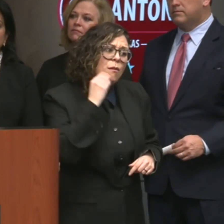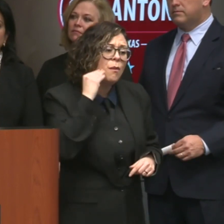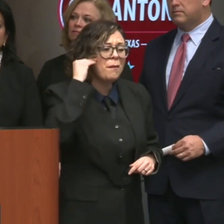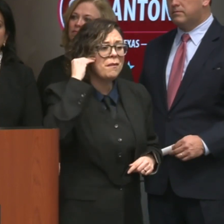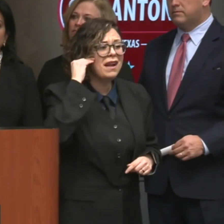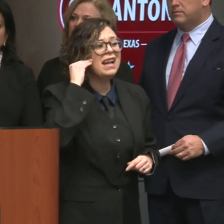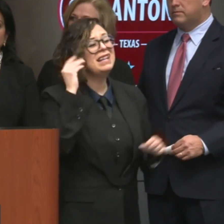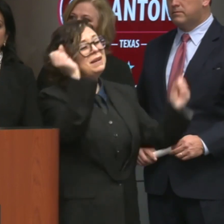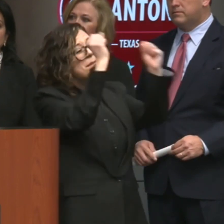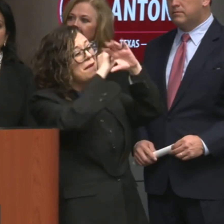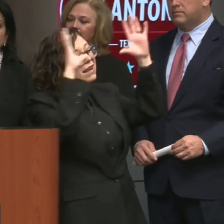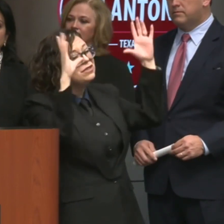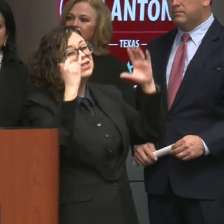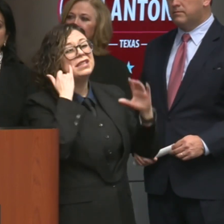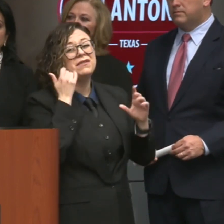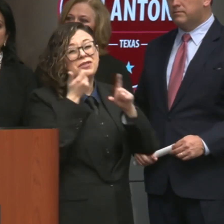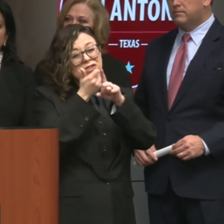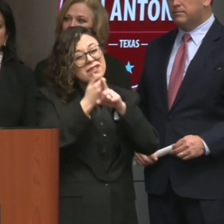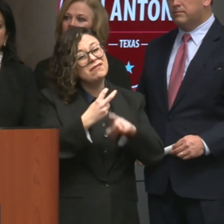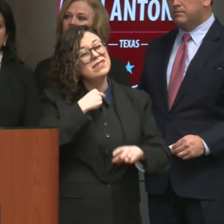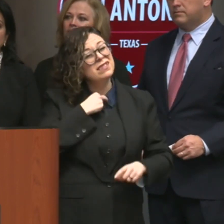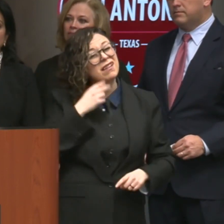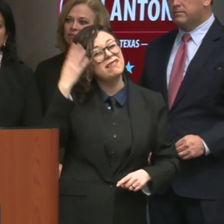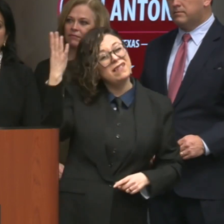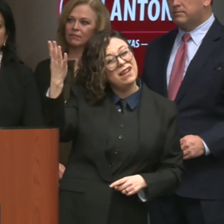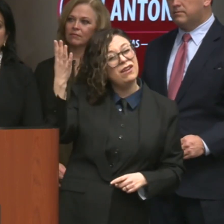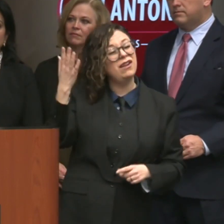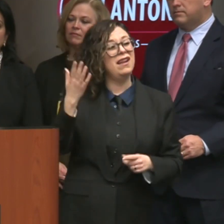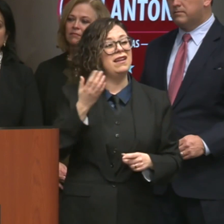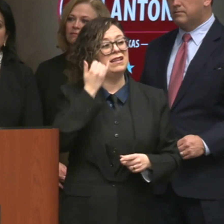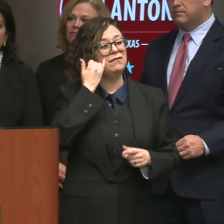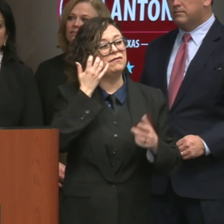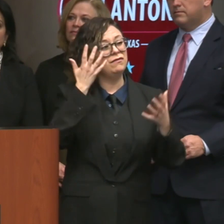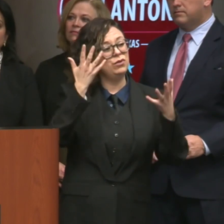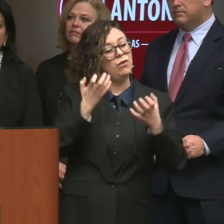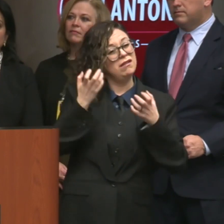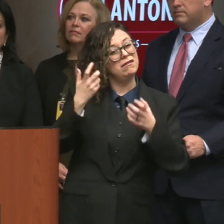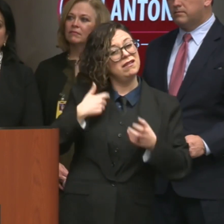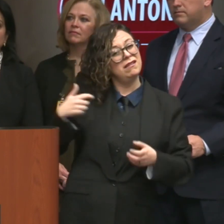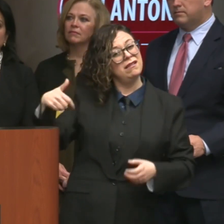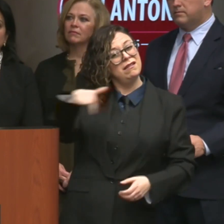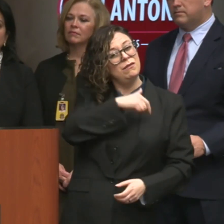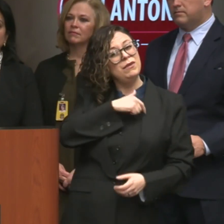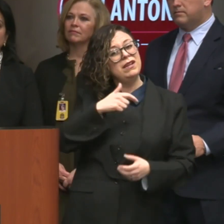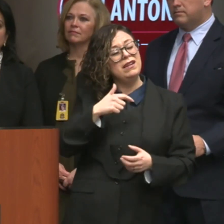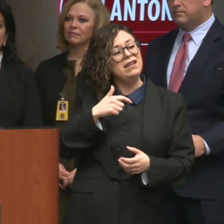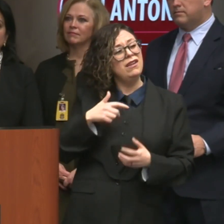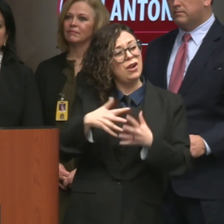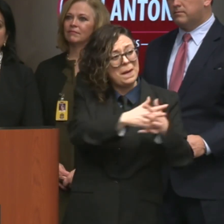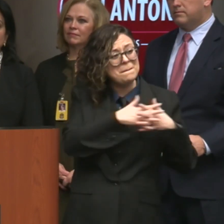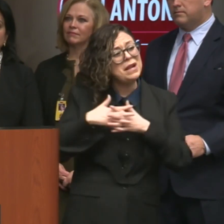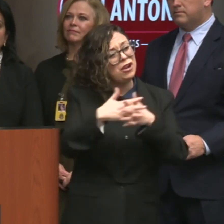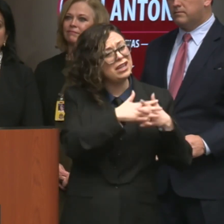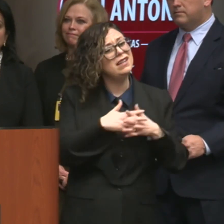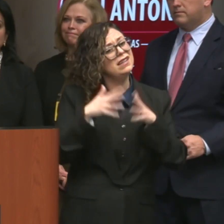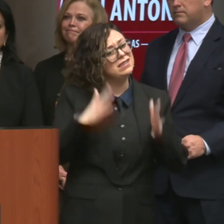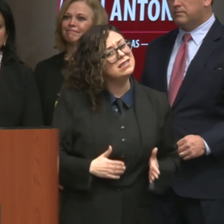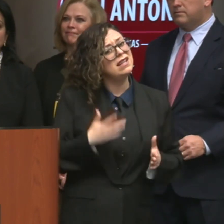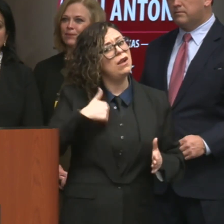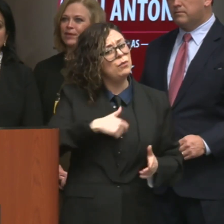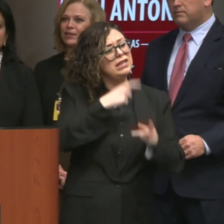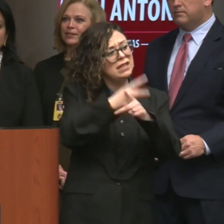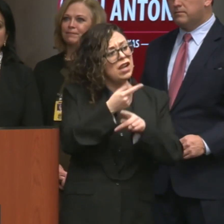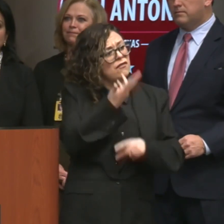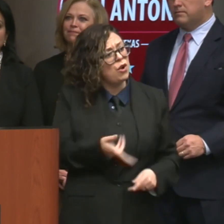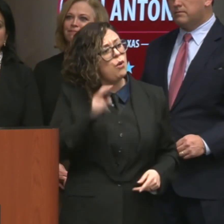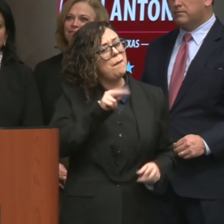be like if you or a loved one was over there and what you would want us to do for them. We're Americans. We bring our people home and we take care of them.